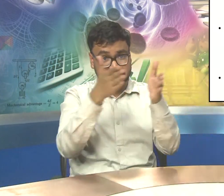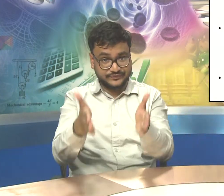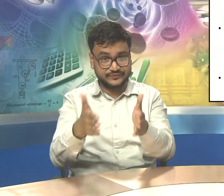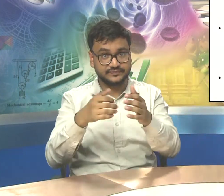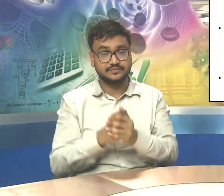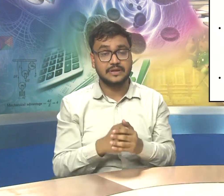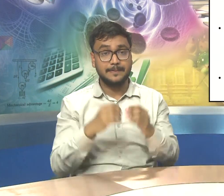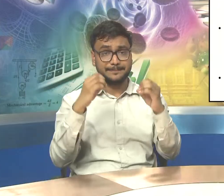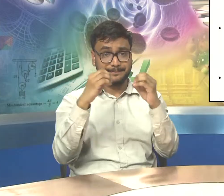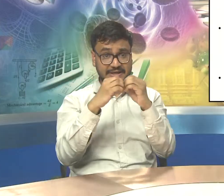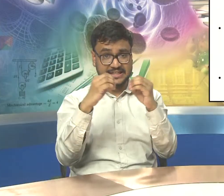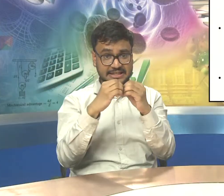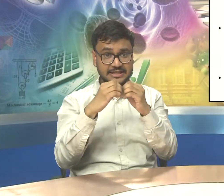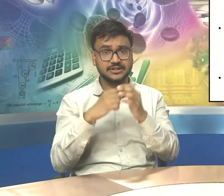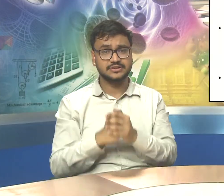B.